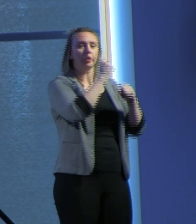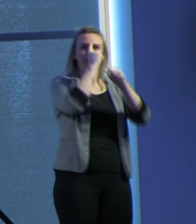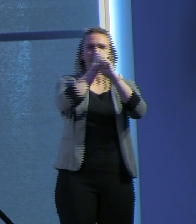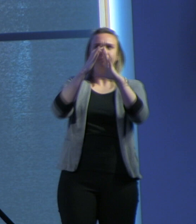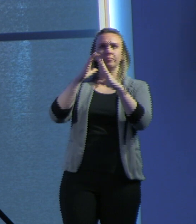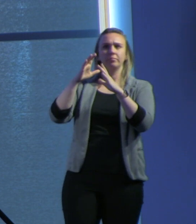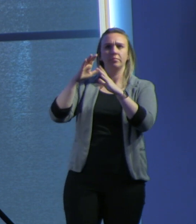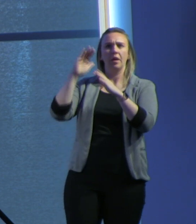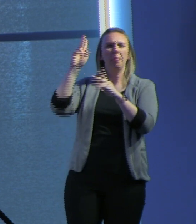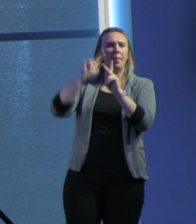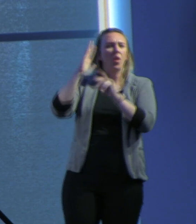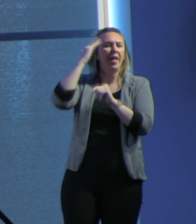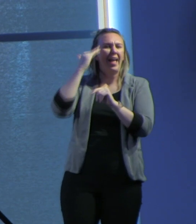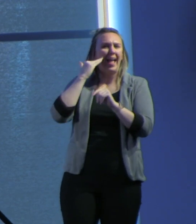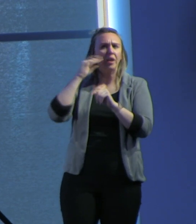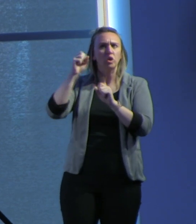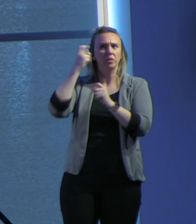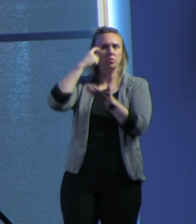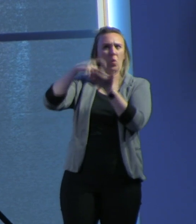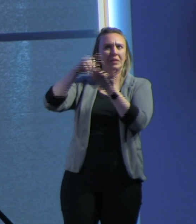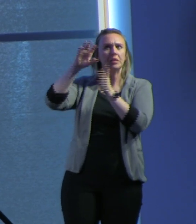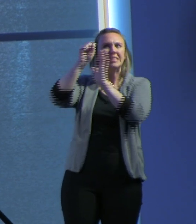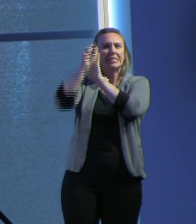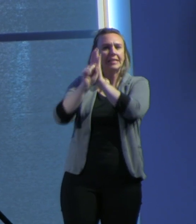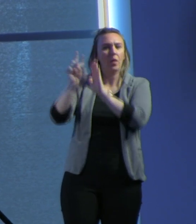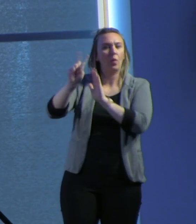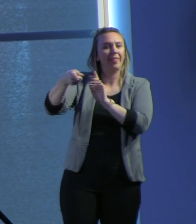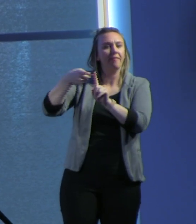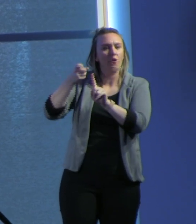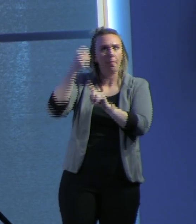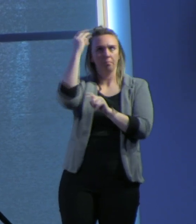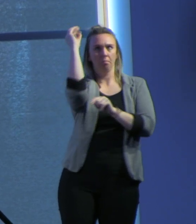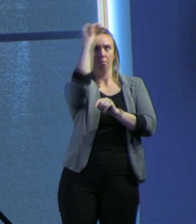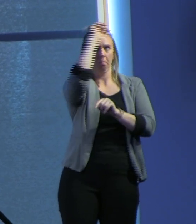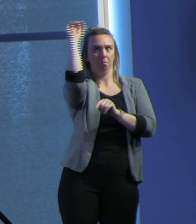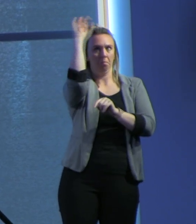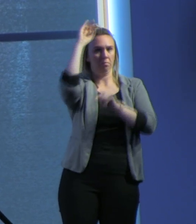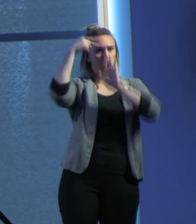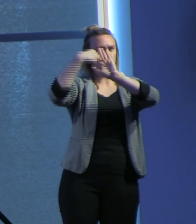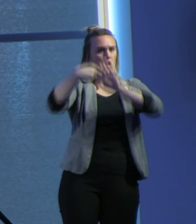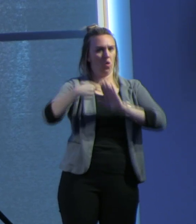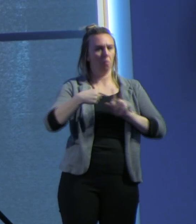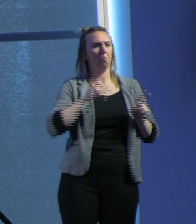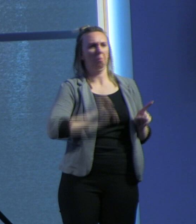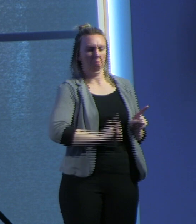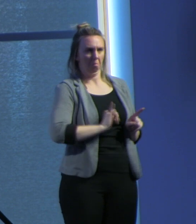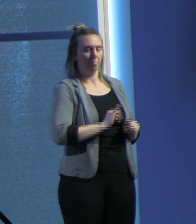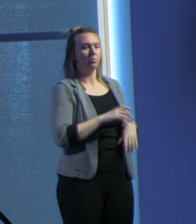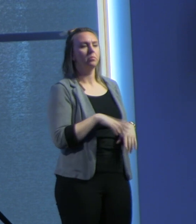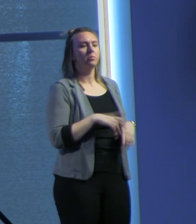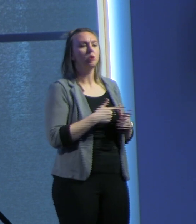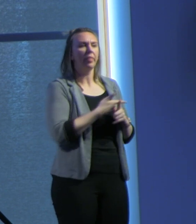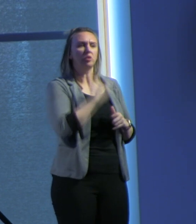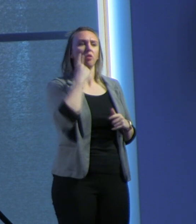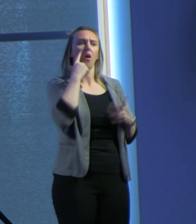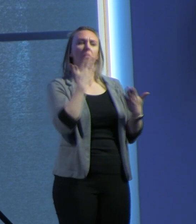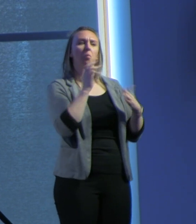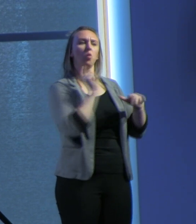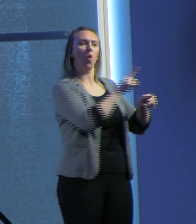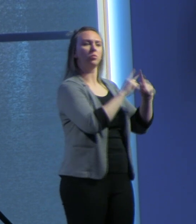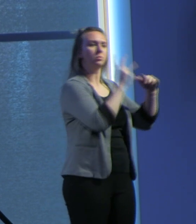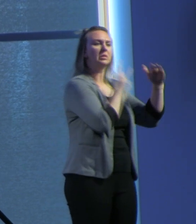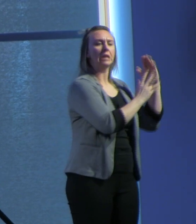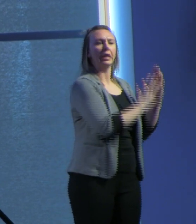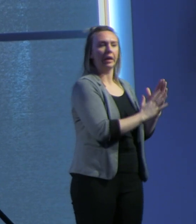she thought she would go back and be a psychic, and she also said that she had worked with police departments